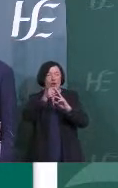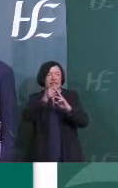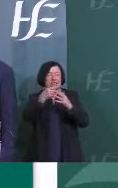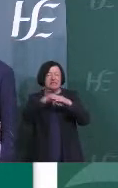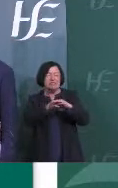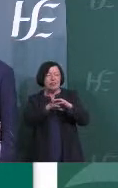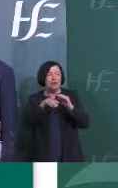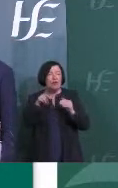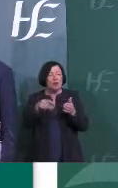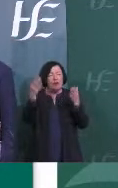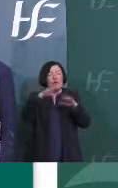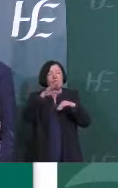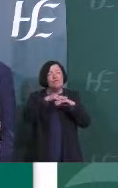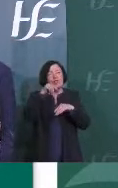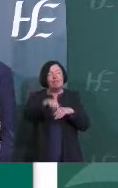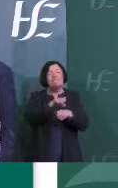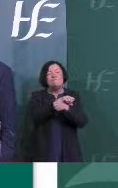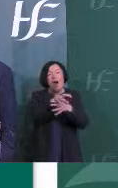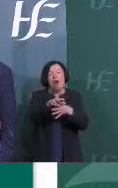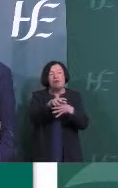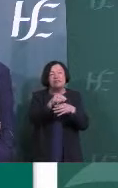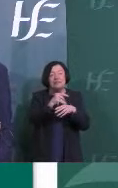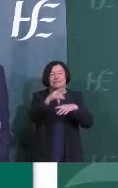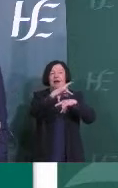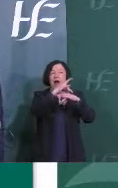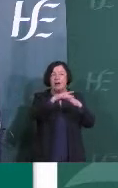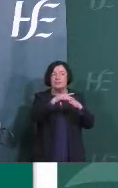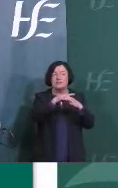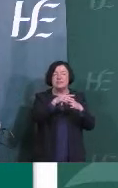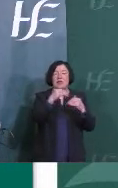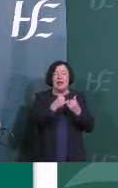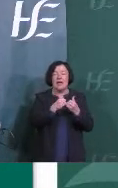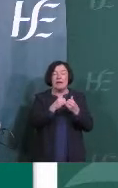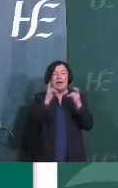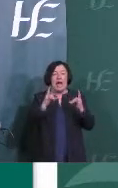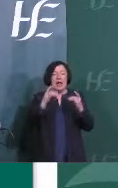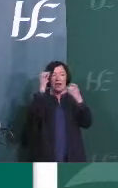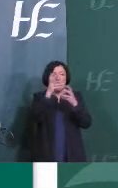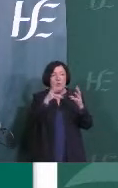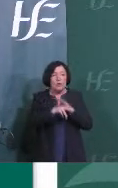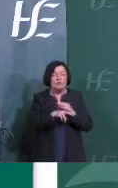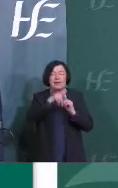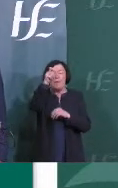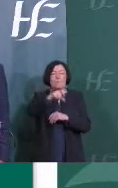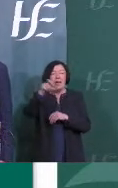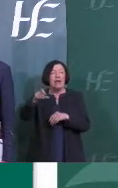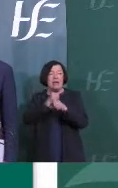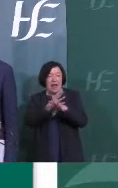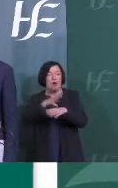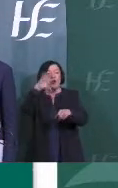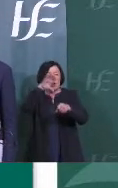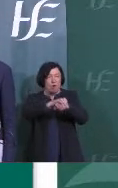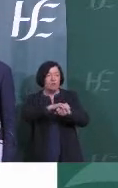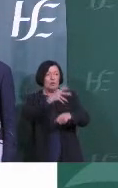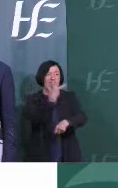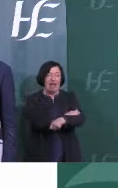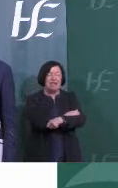potential points of entry for the virus into a hospital, such as healthcare workers, patients, and so on, all now covered with the vaccine.